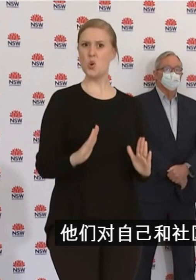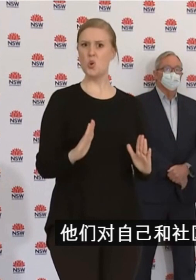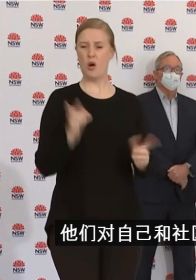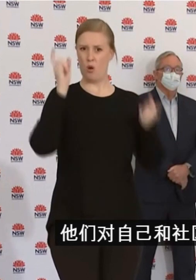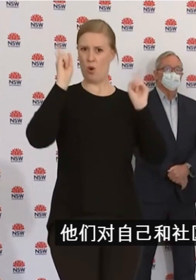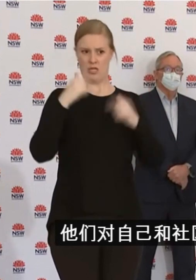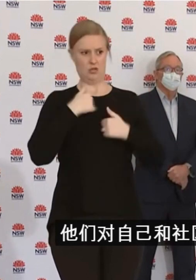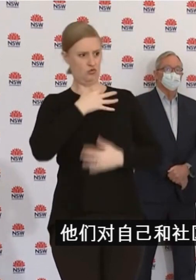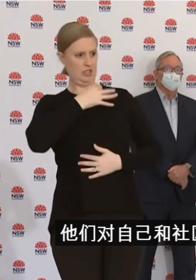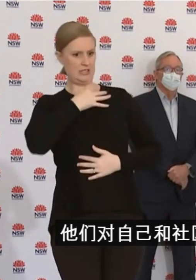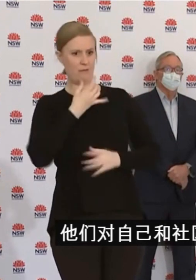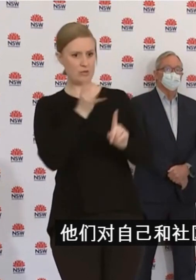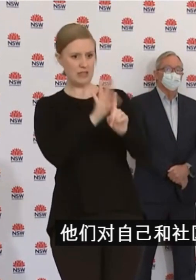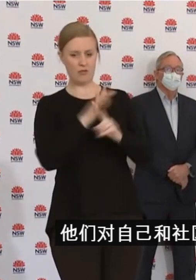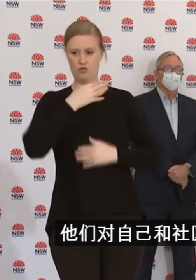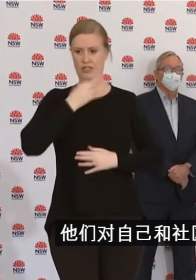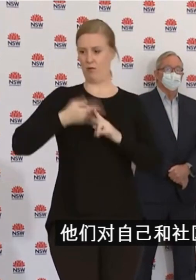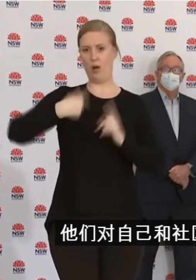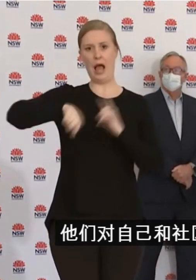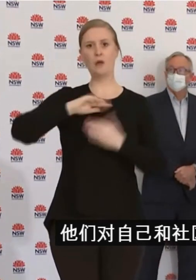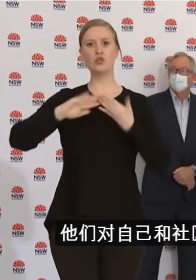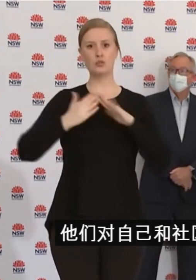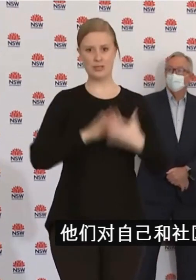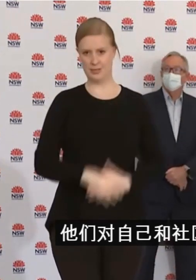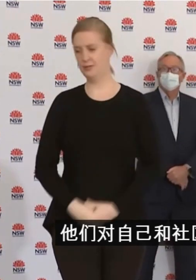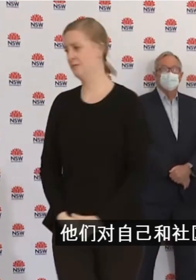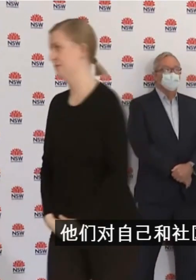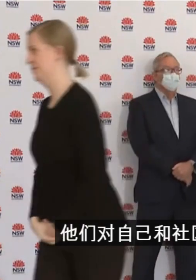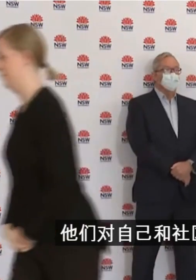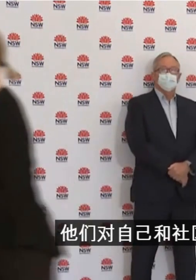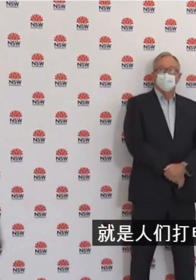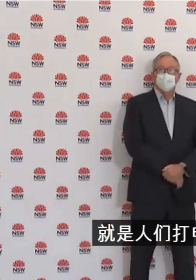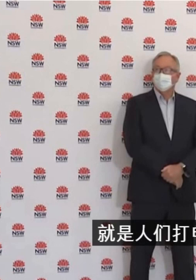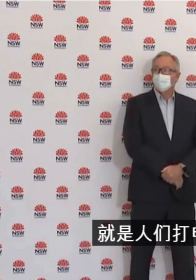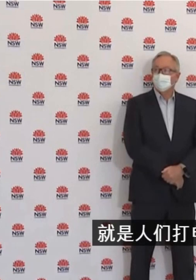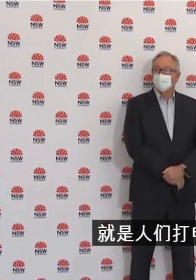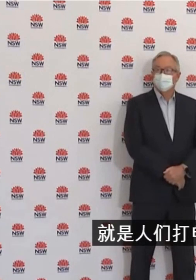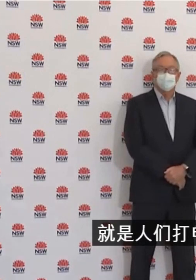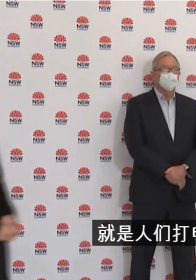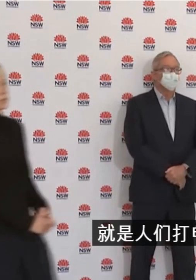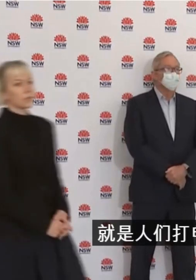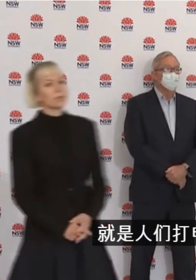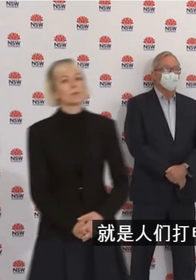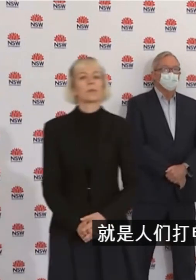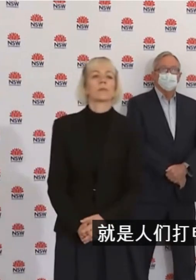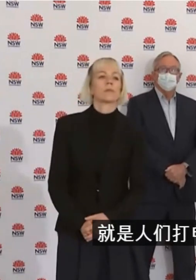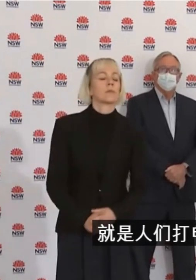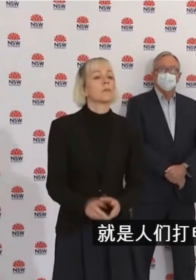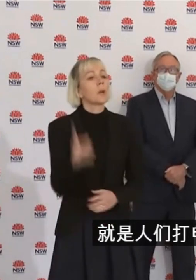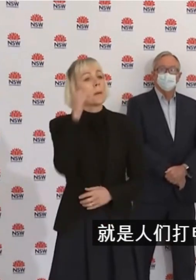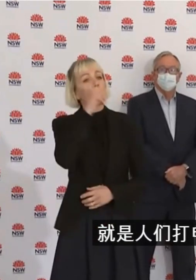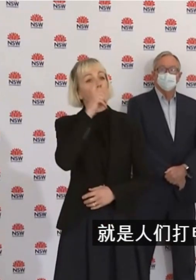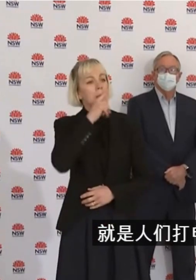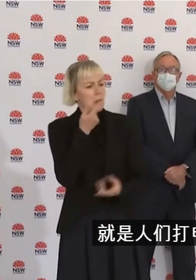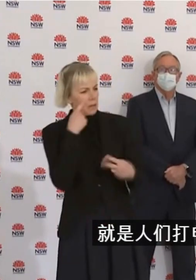to themselves and also that community. The easy part is just that, where people ring up and the